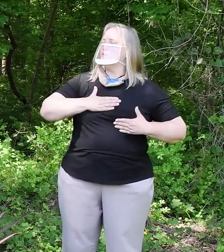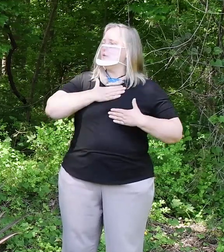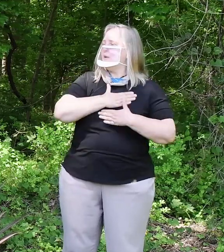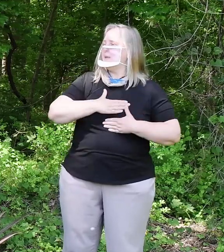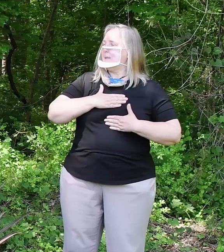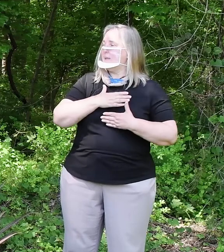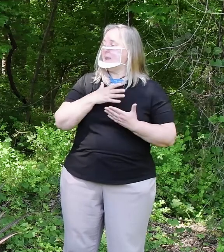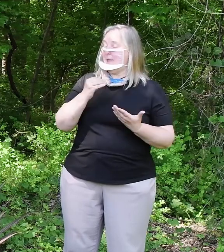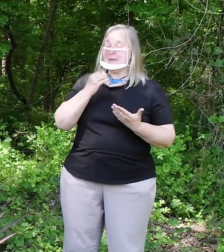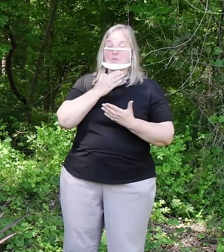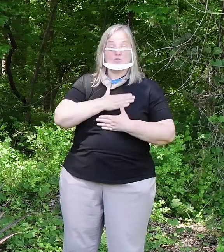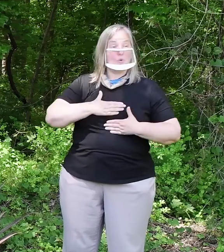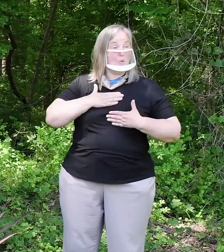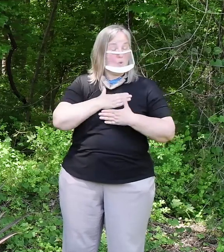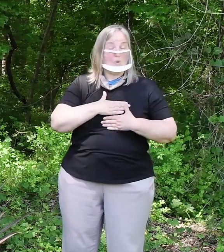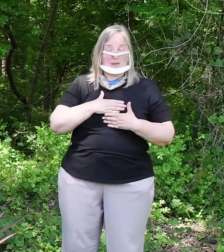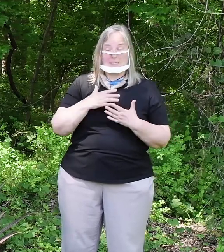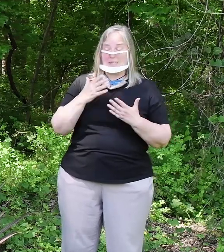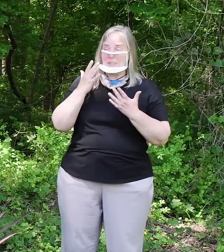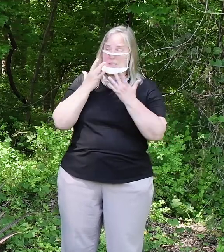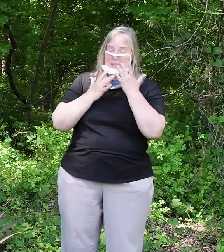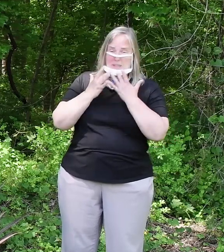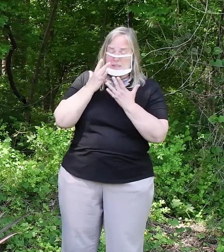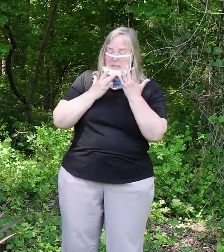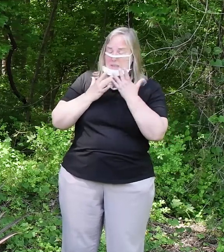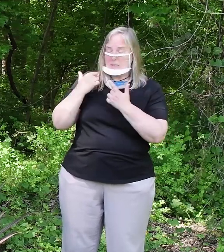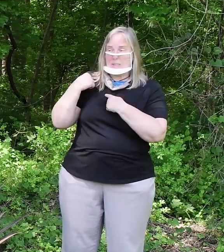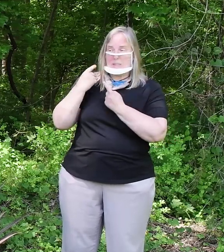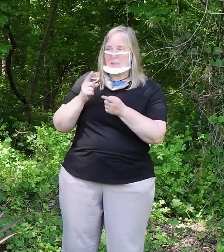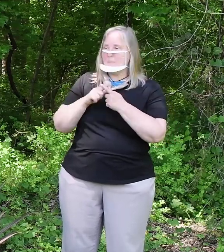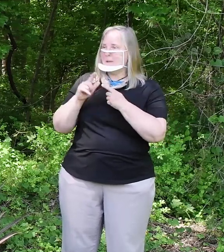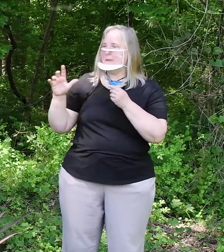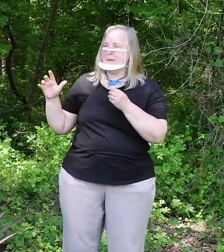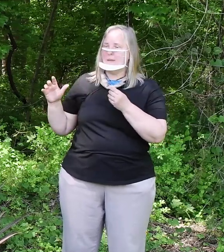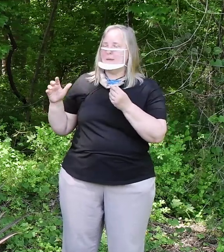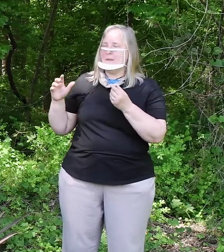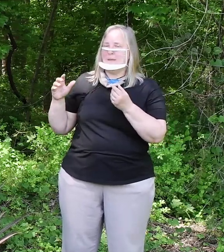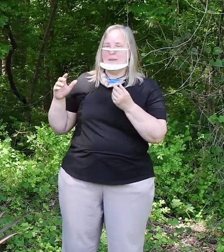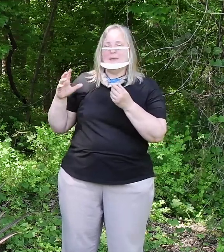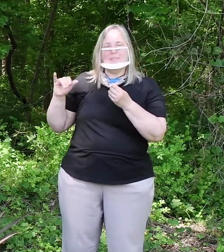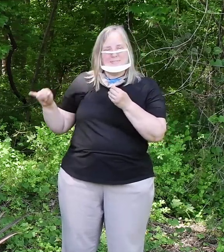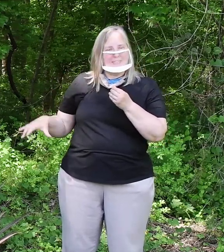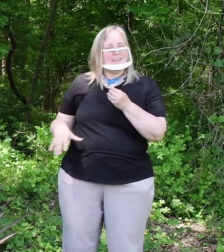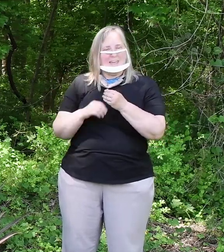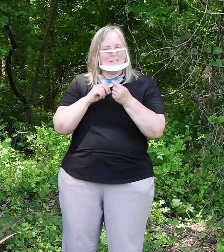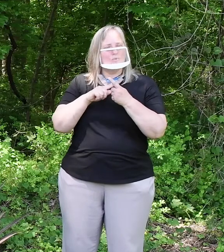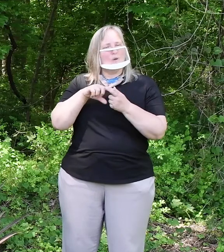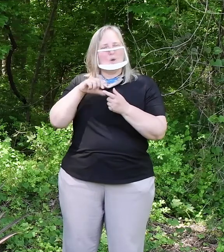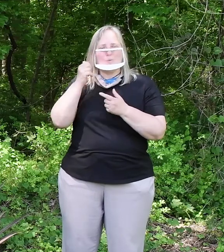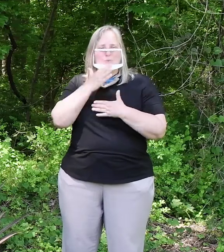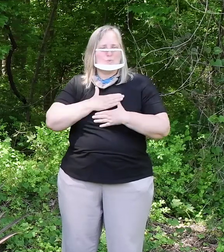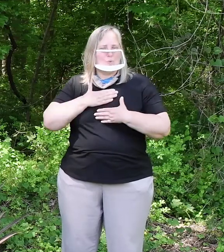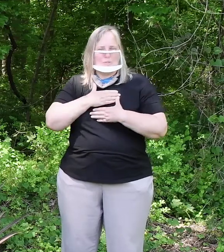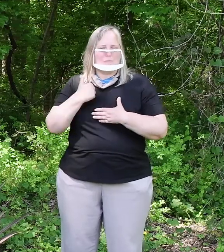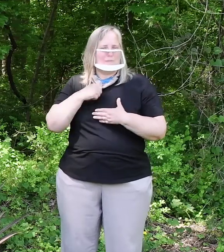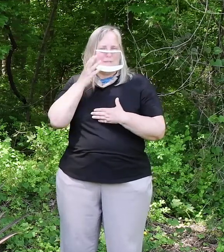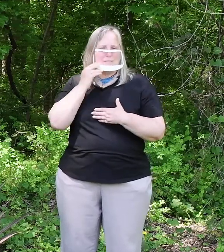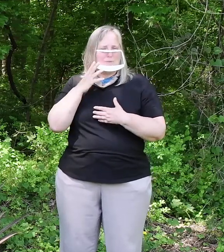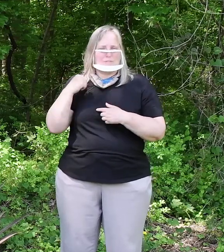and joy's been in short supply, but it adds joys we've experienced over the past year or